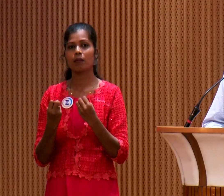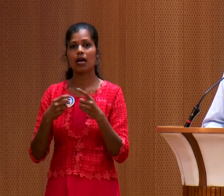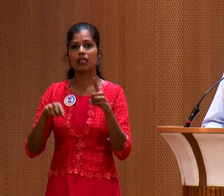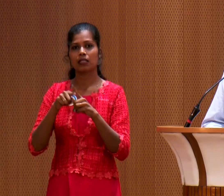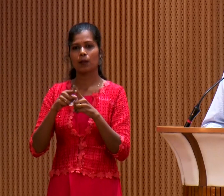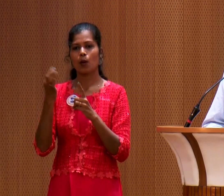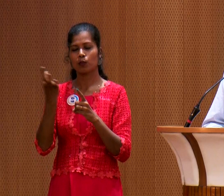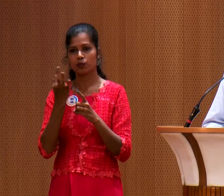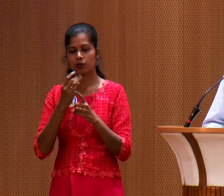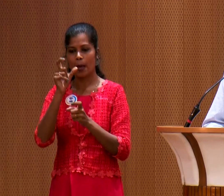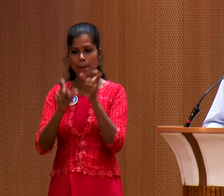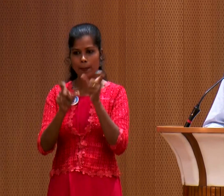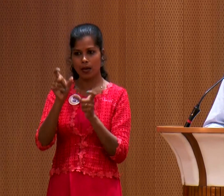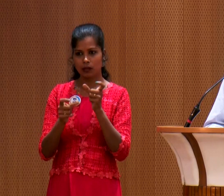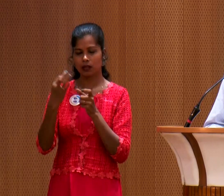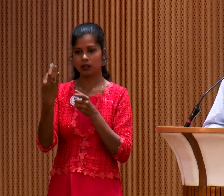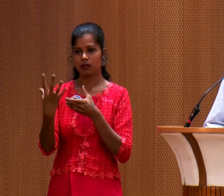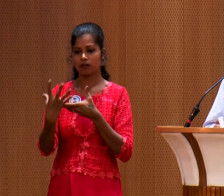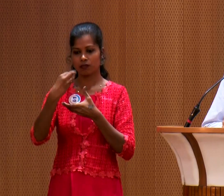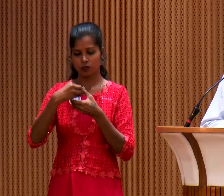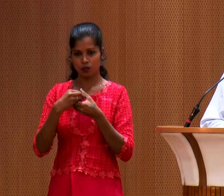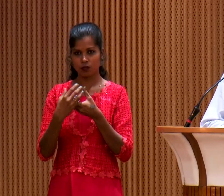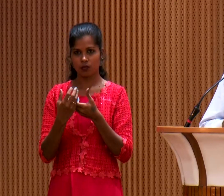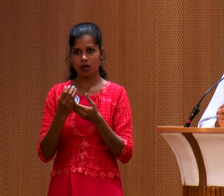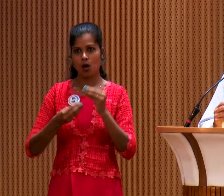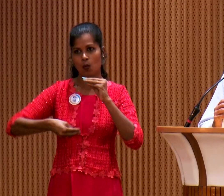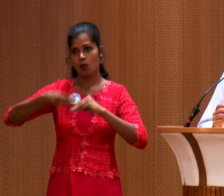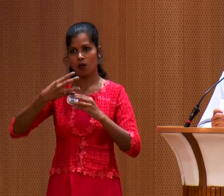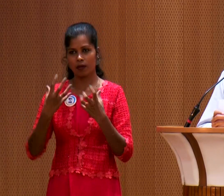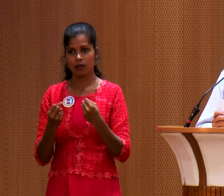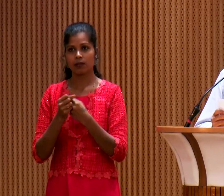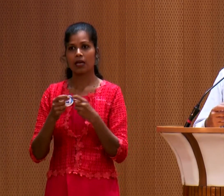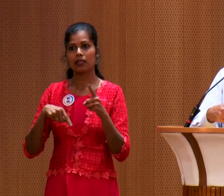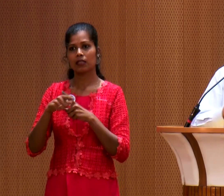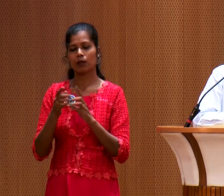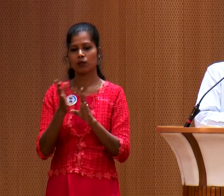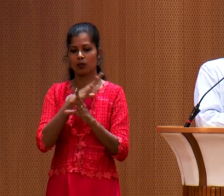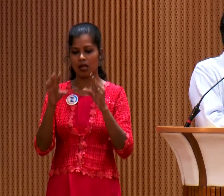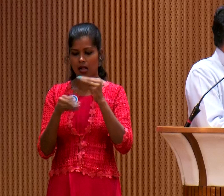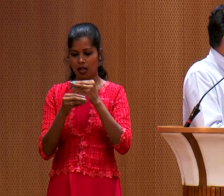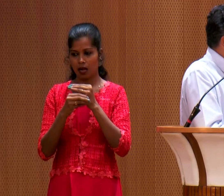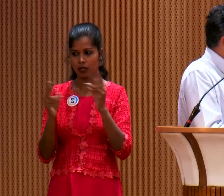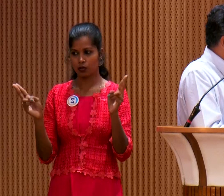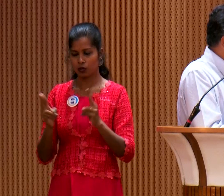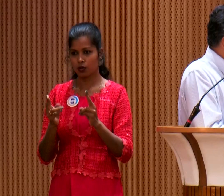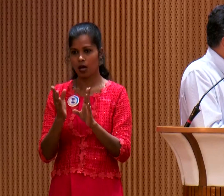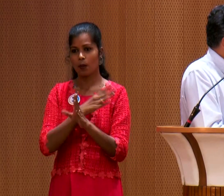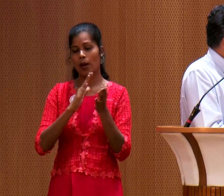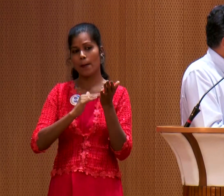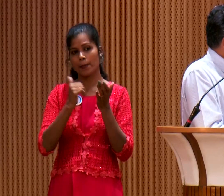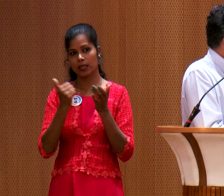bring more and more workers into that segment. And before I conclude, Minister talked